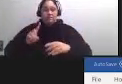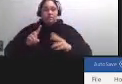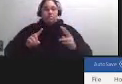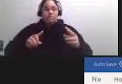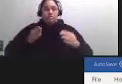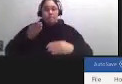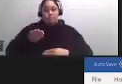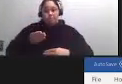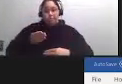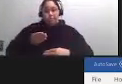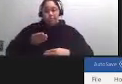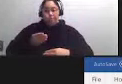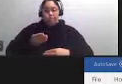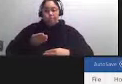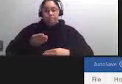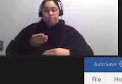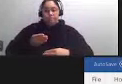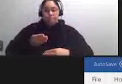there?